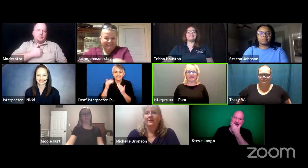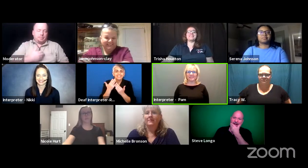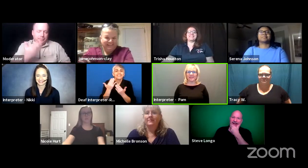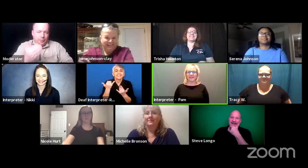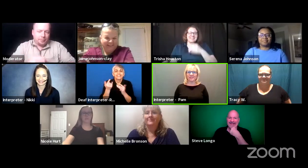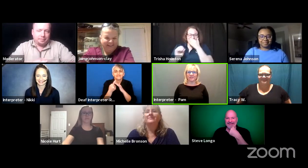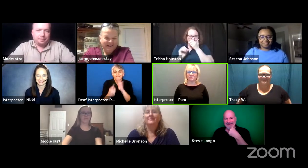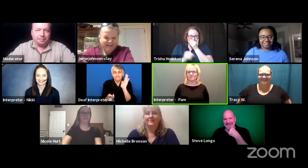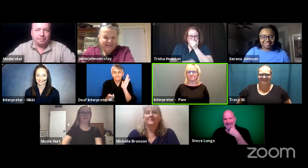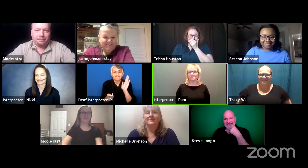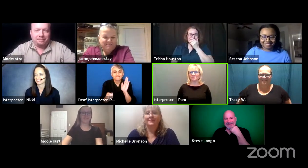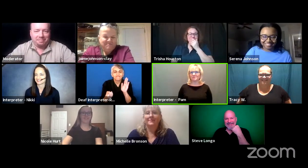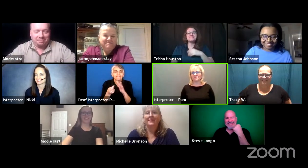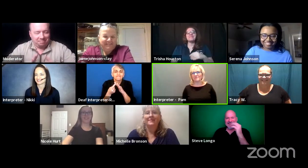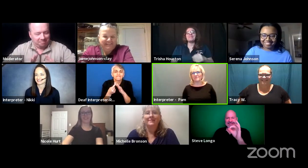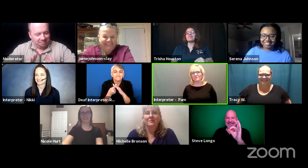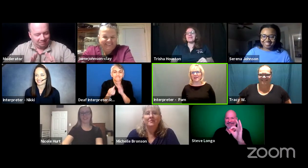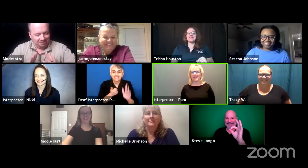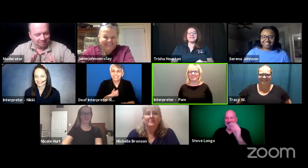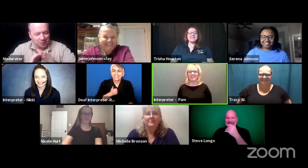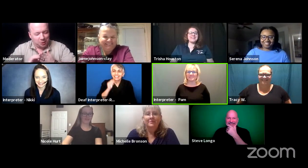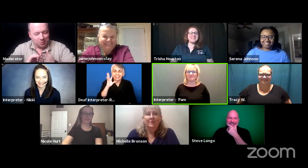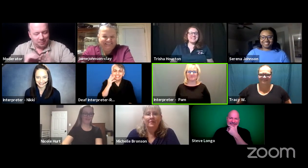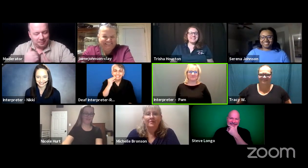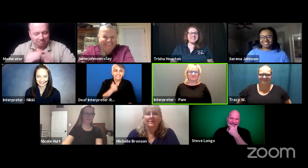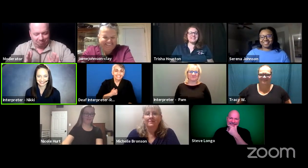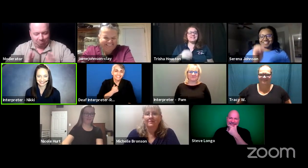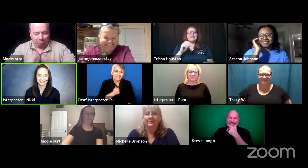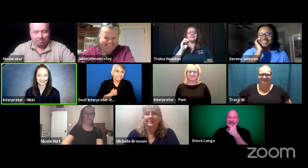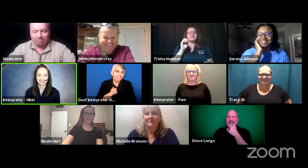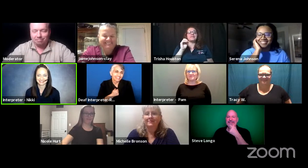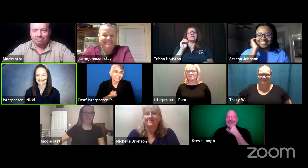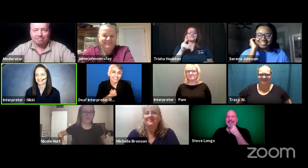Sal is not here. My apologies.